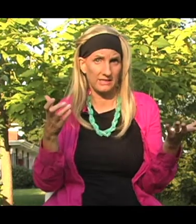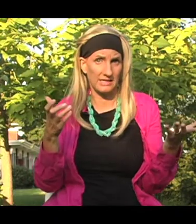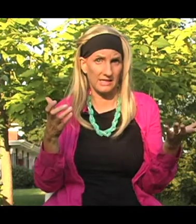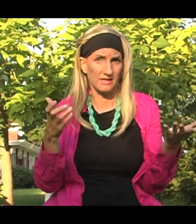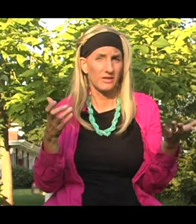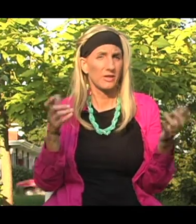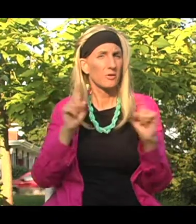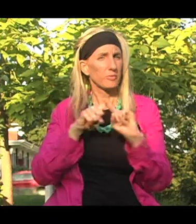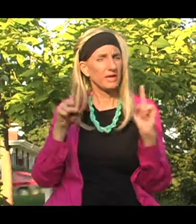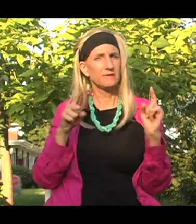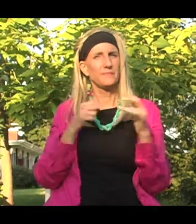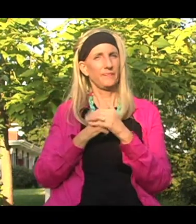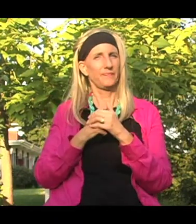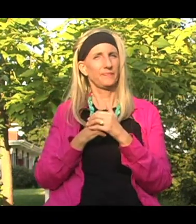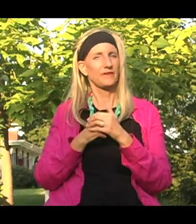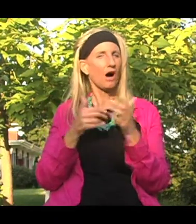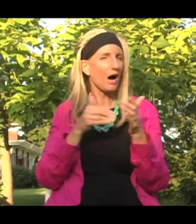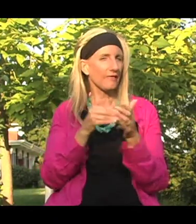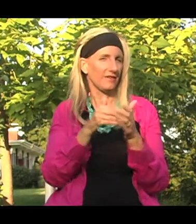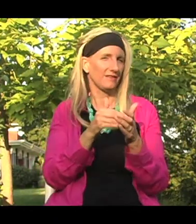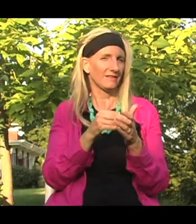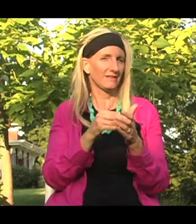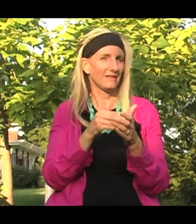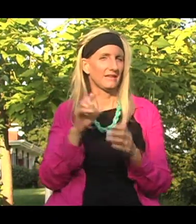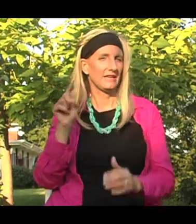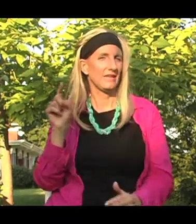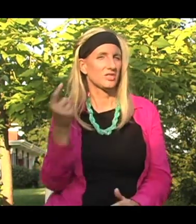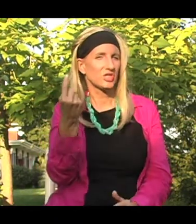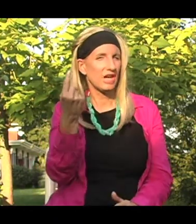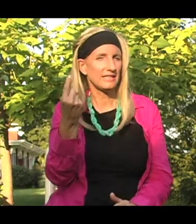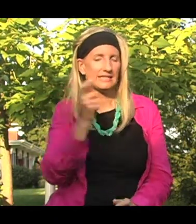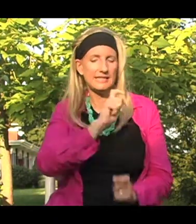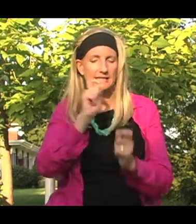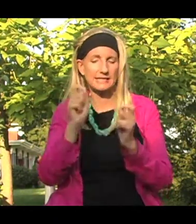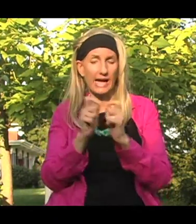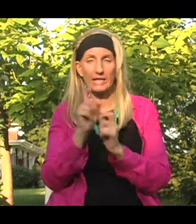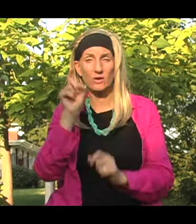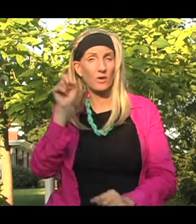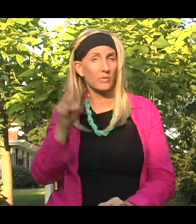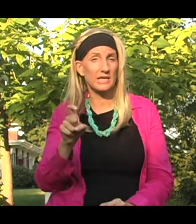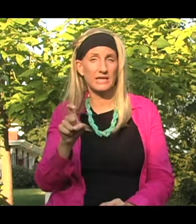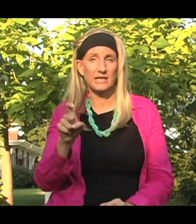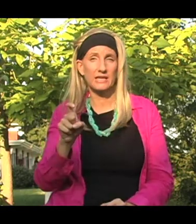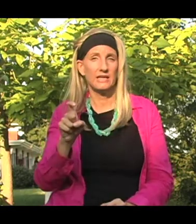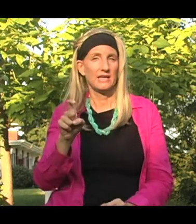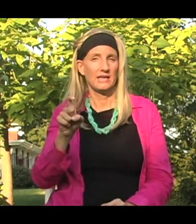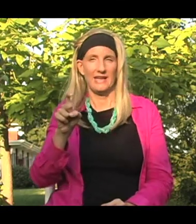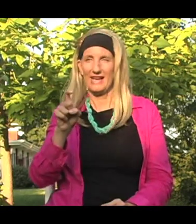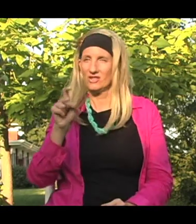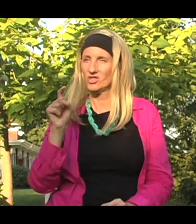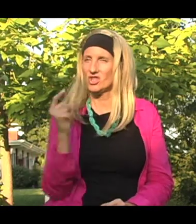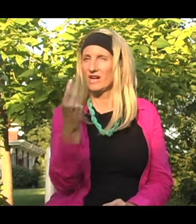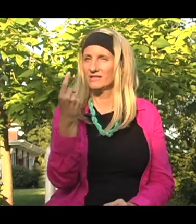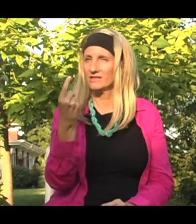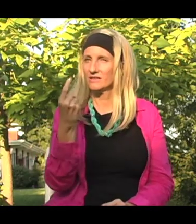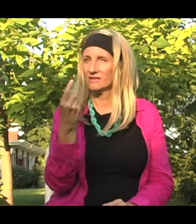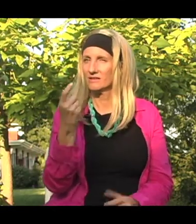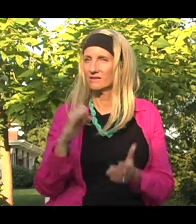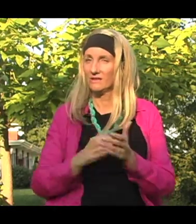needed. But often it's just exactly what we need and just